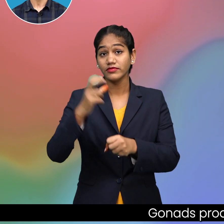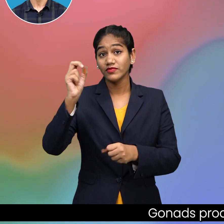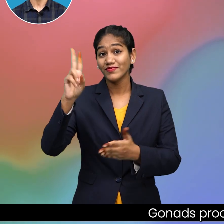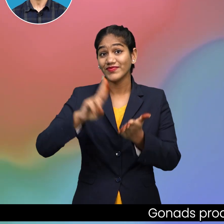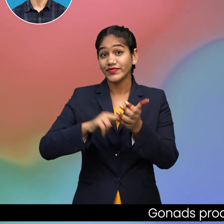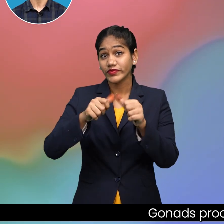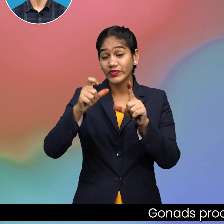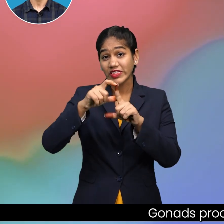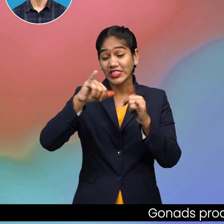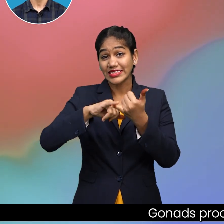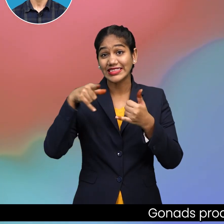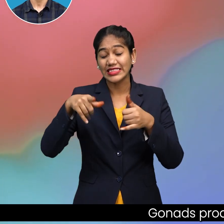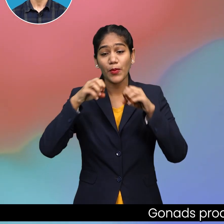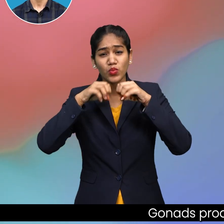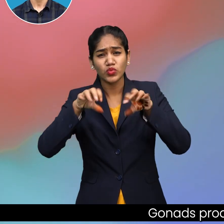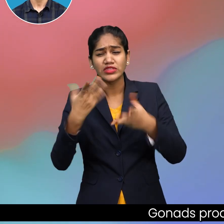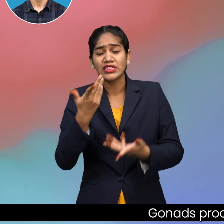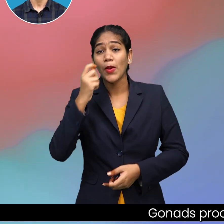Gonads produce sex hormones